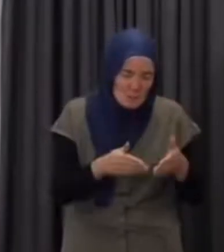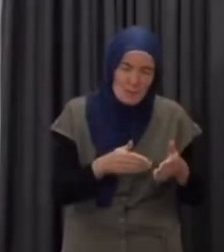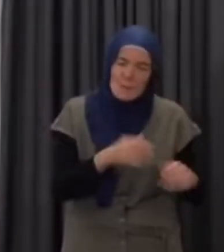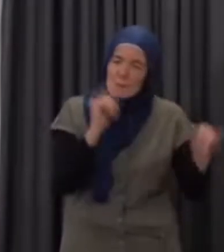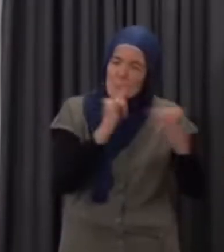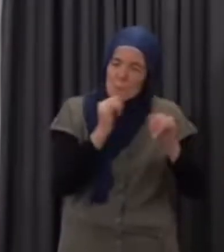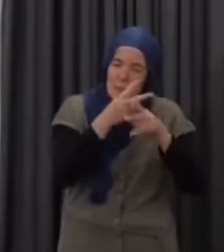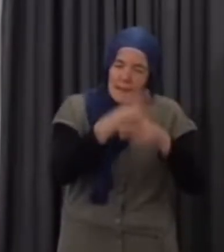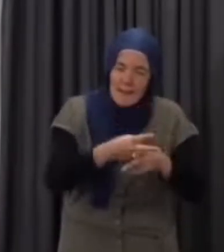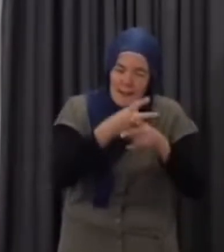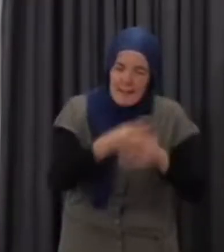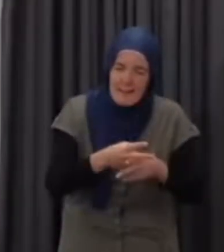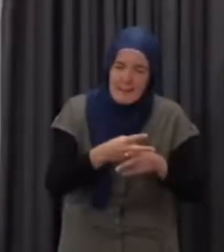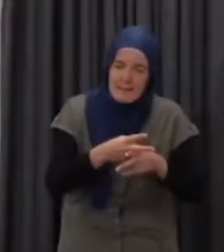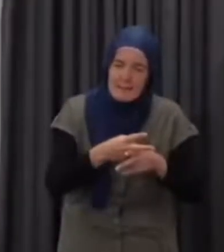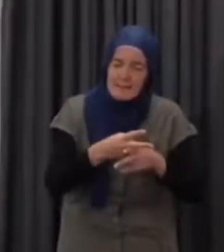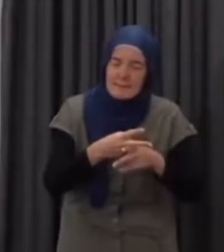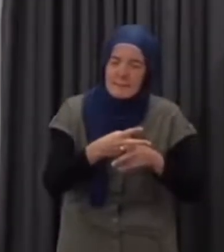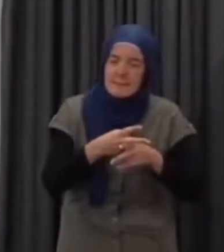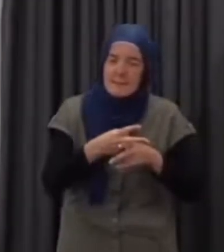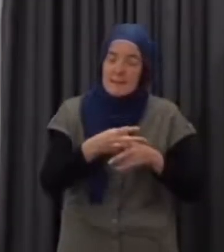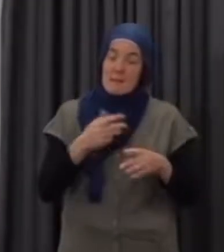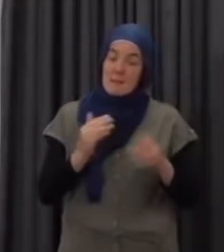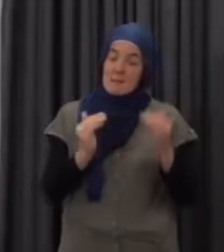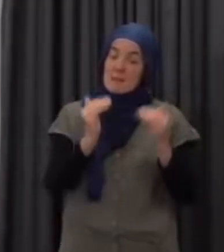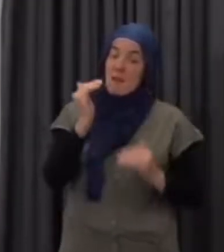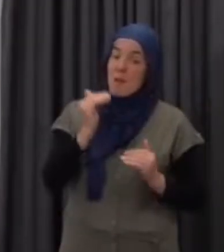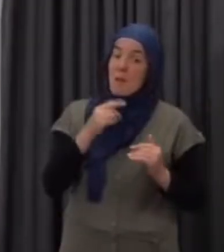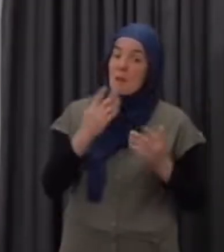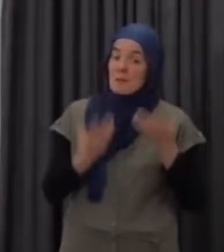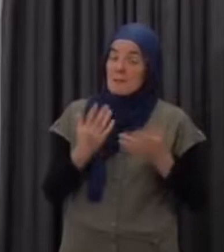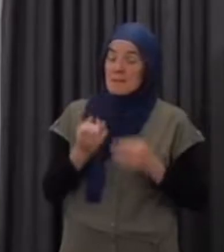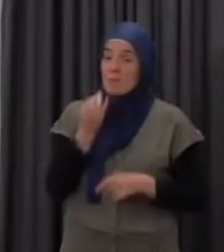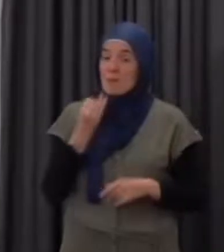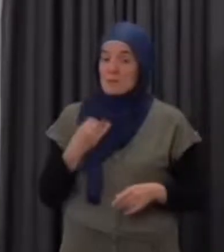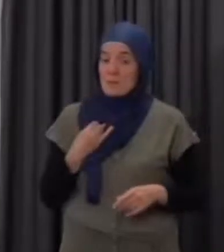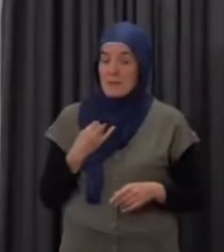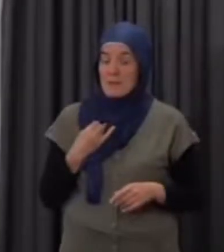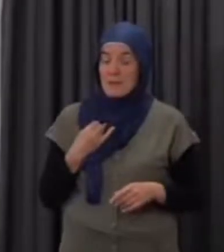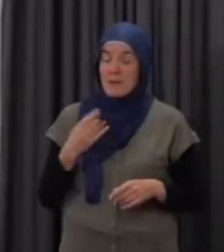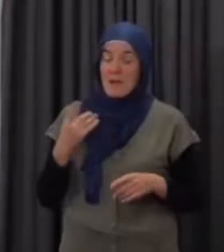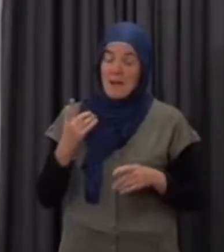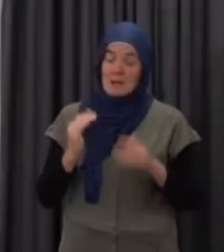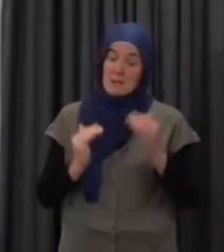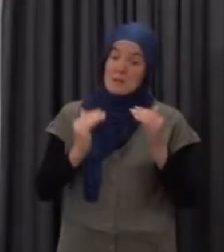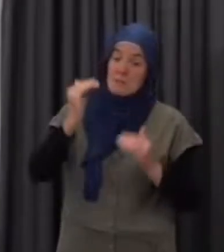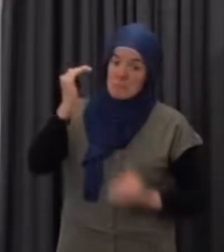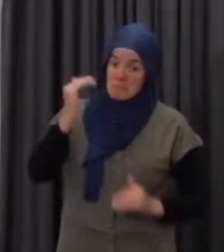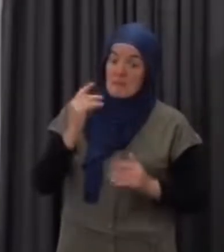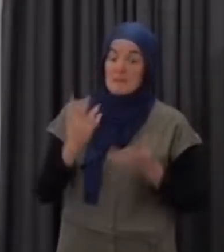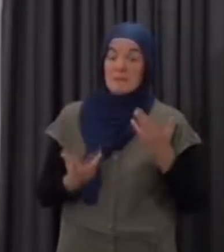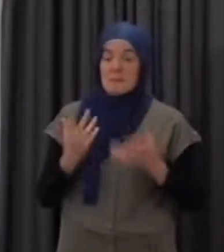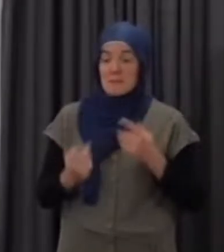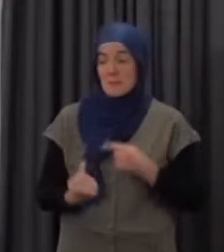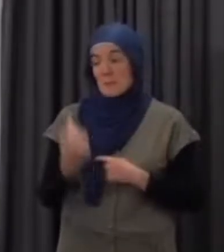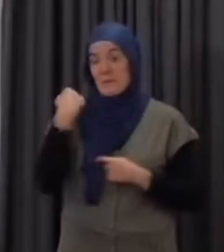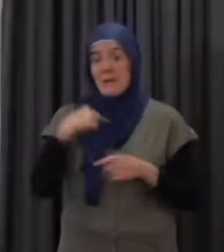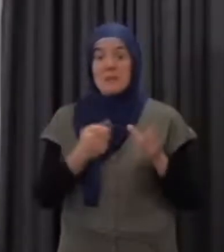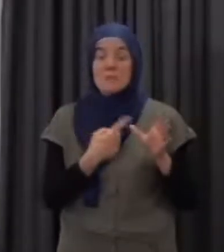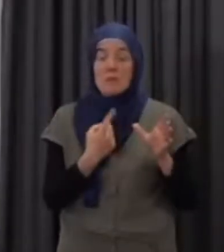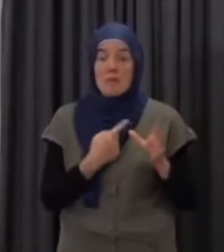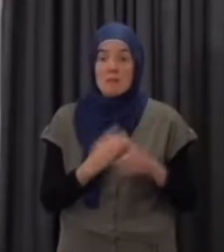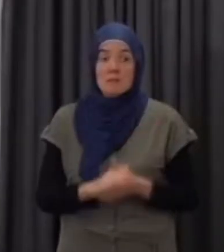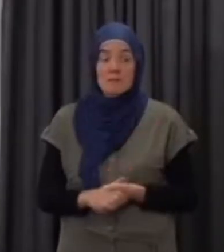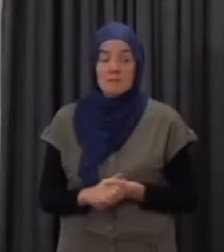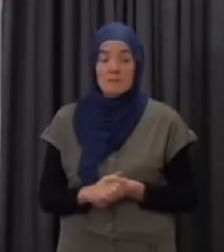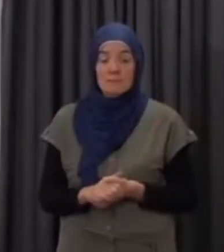This is lower than last week and more than 60% lower than the peak we saw in April. Over 3,100